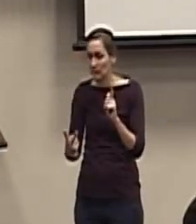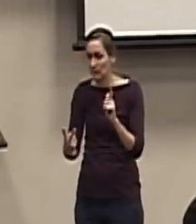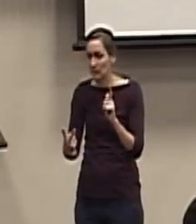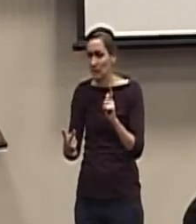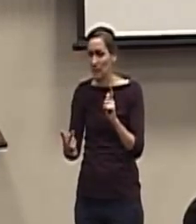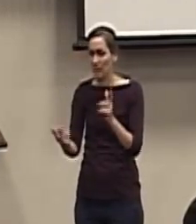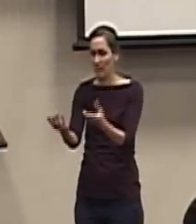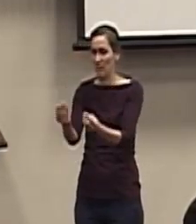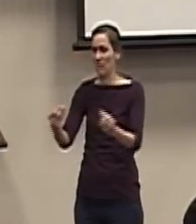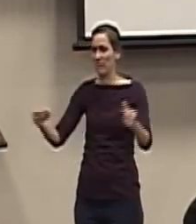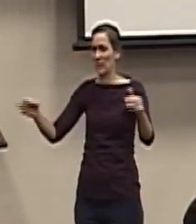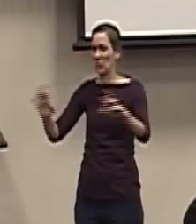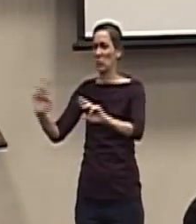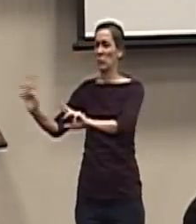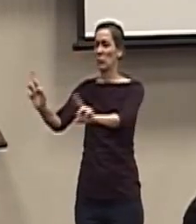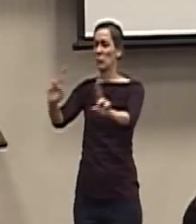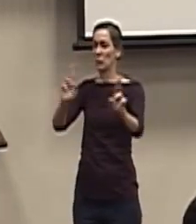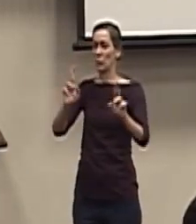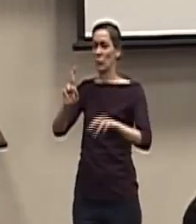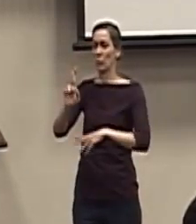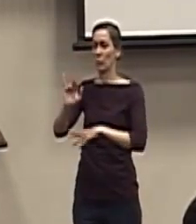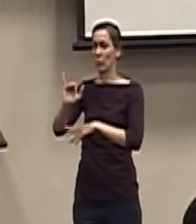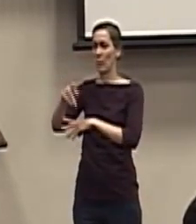that the fields are ripe for harvest.